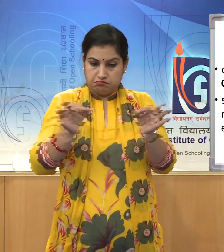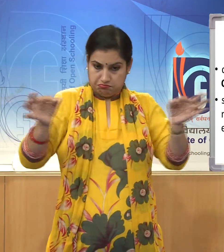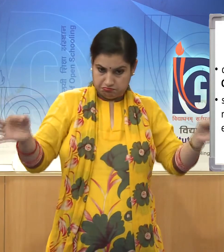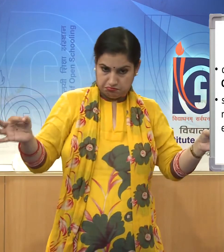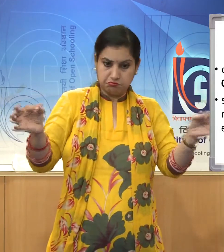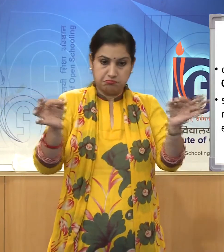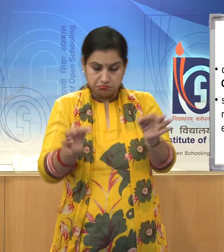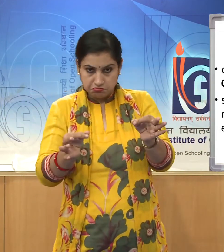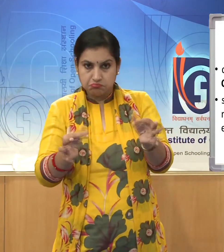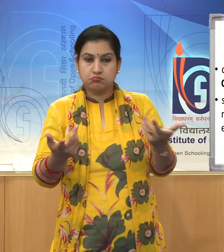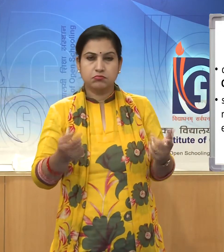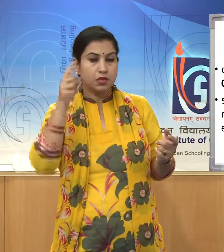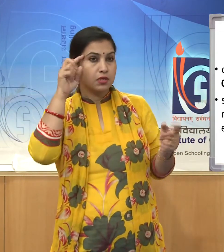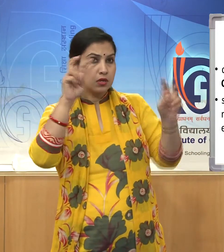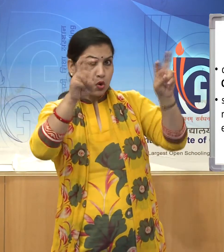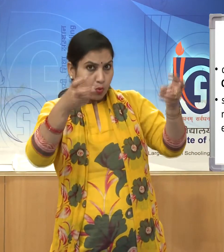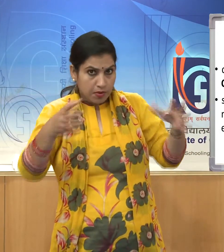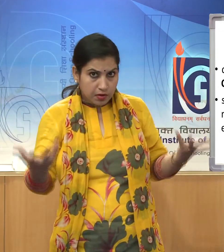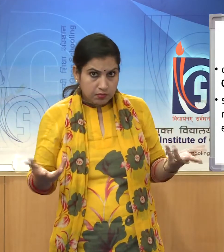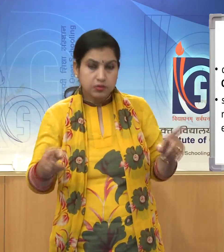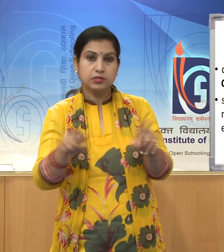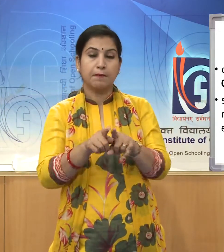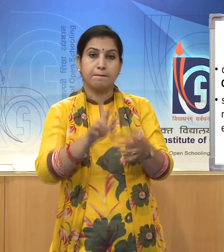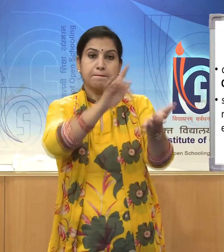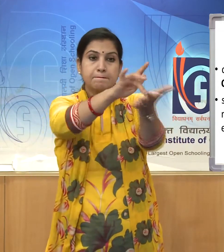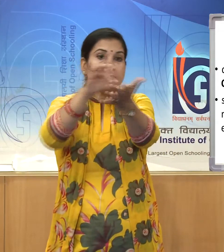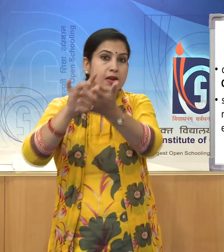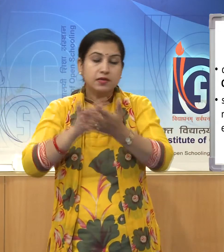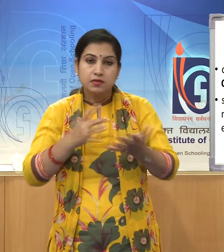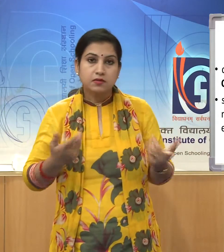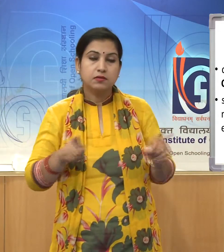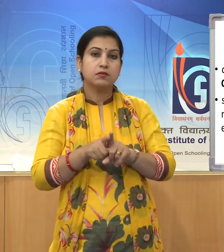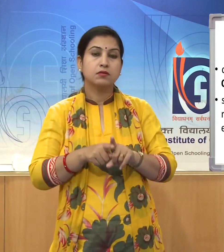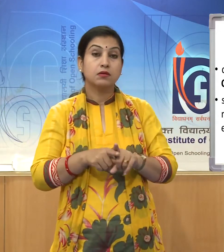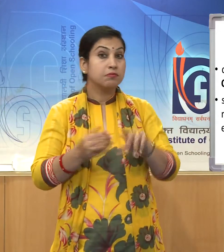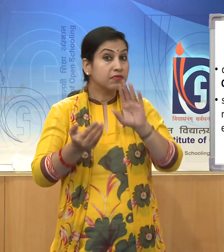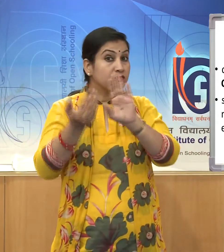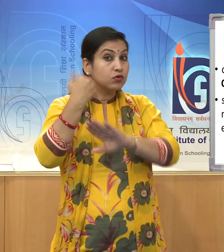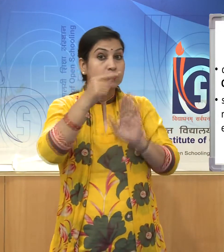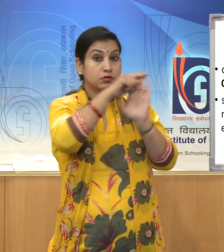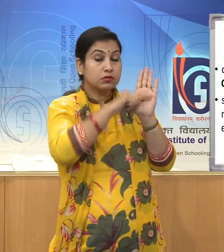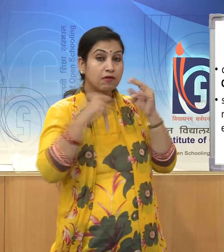sizes, themes and places of enlisted